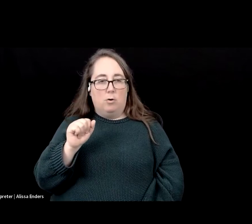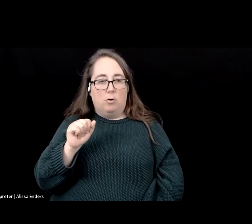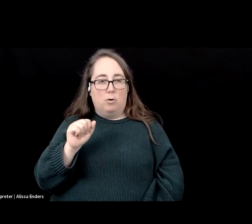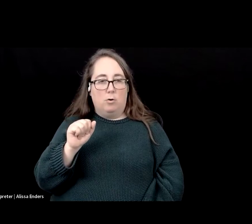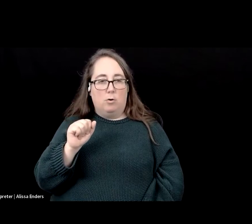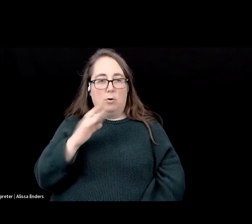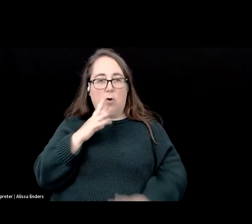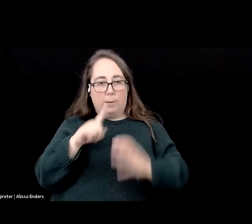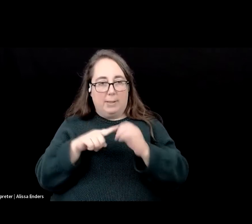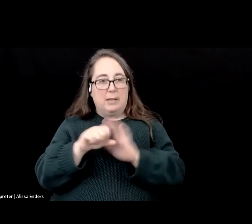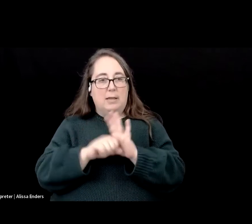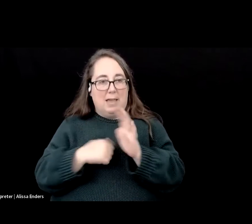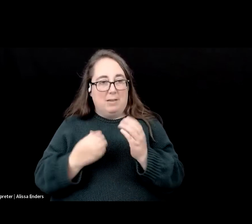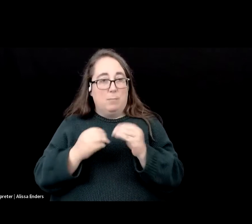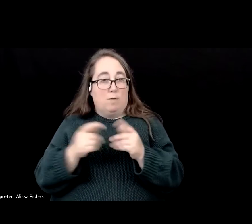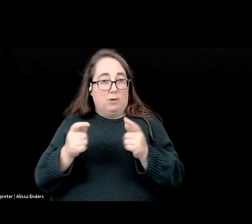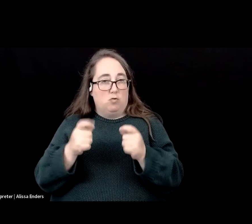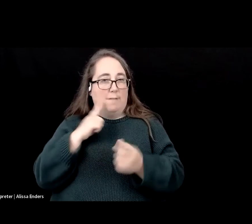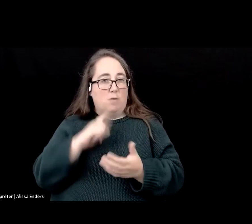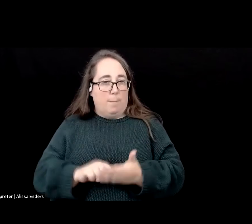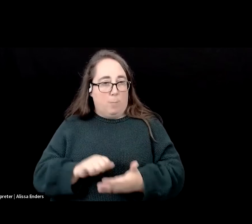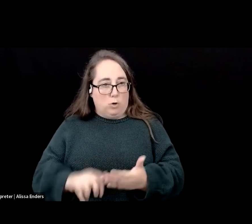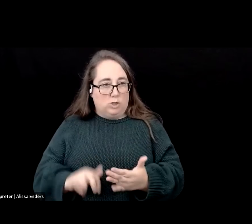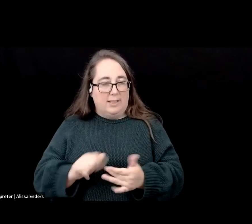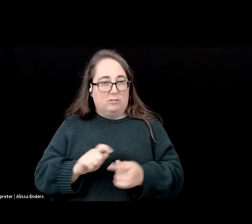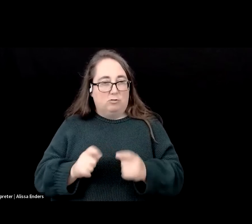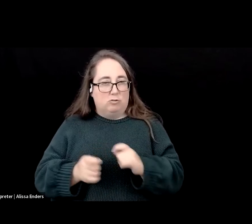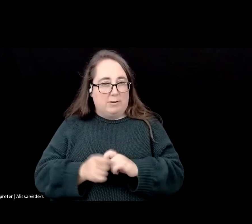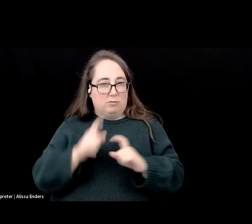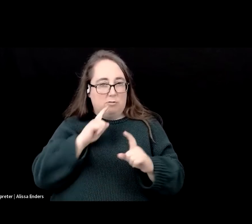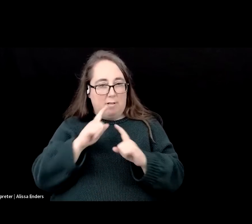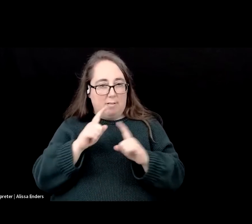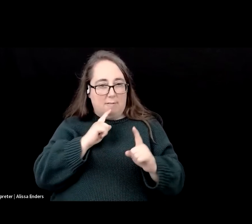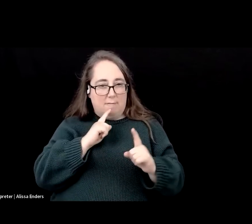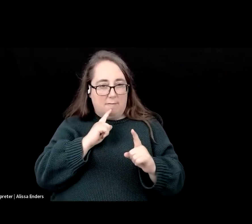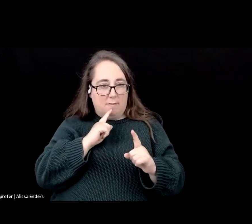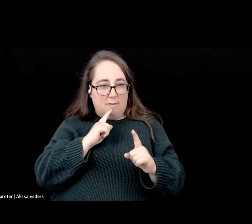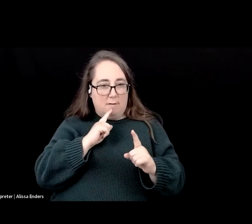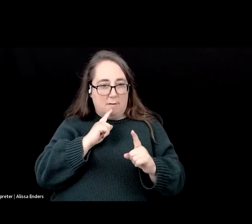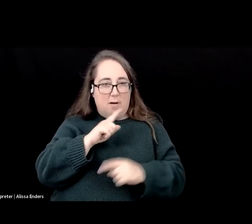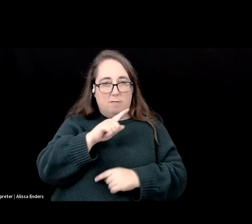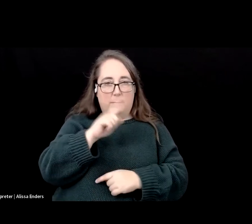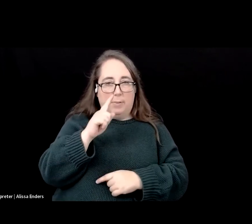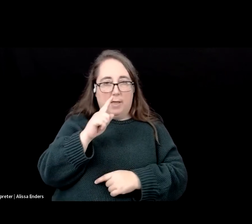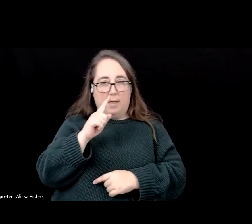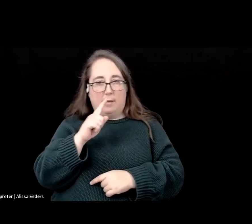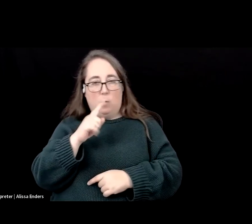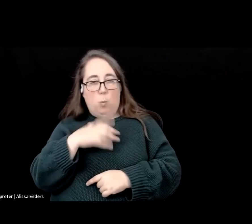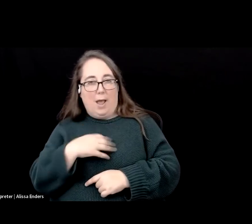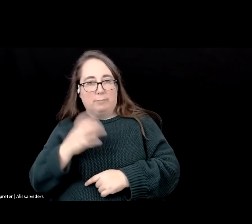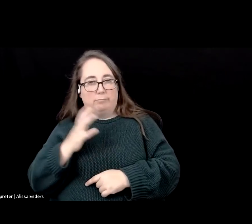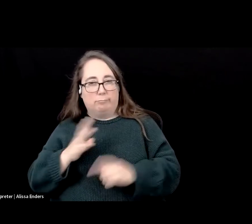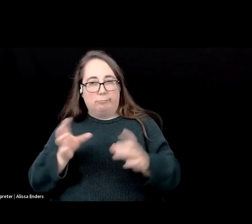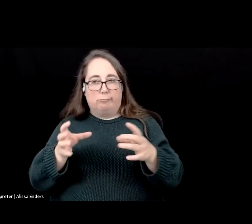having more control over abortion, that it would change the dialogue between black and white, right or wrong, to a